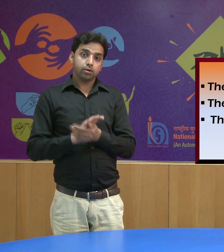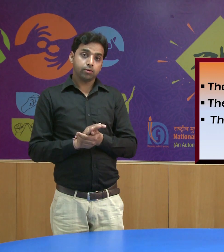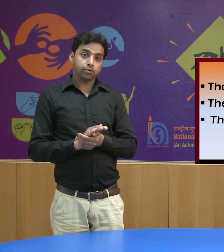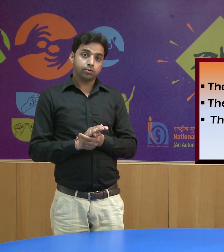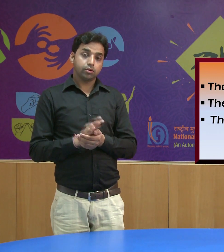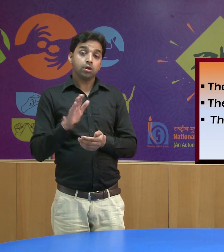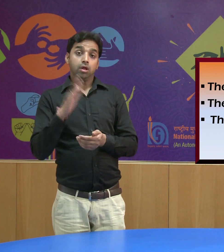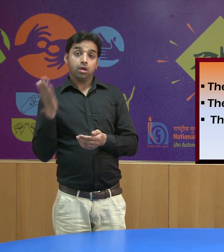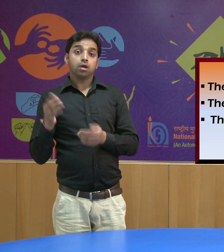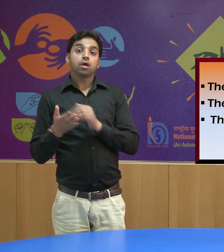Hungary,